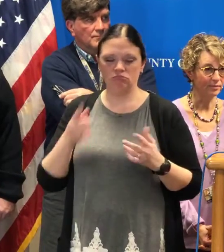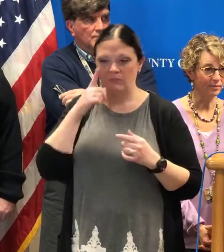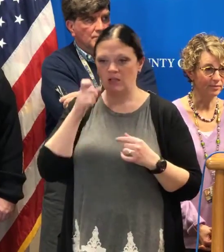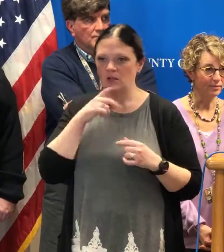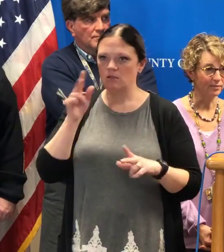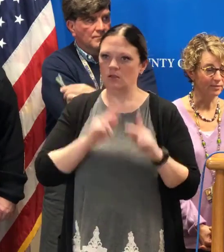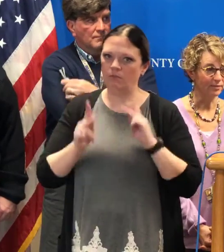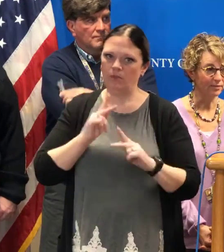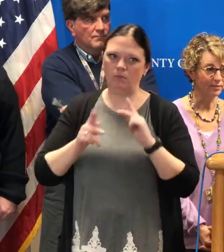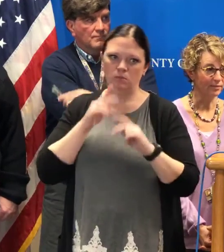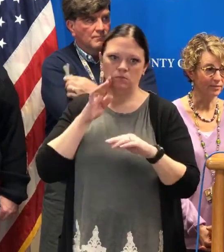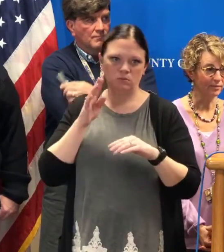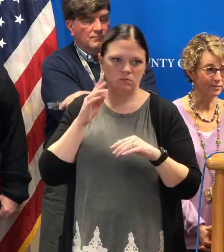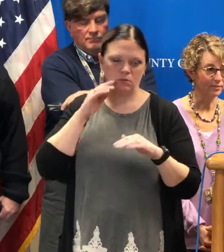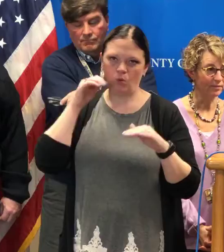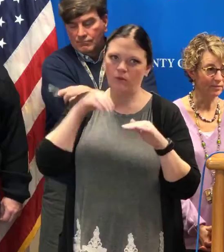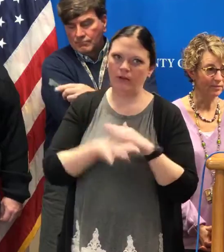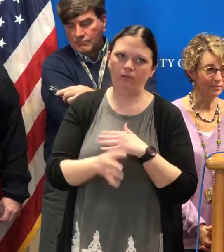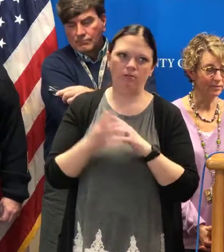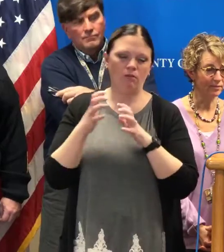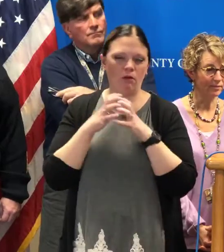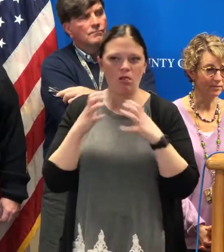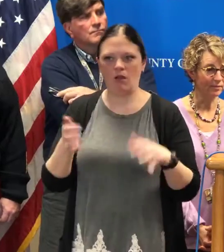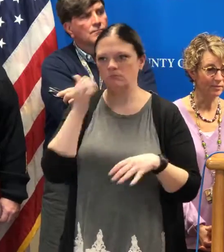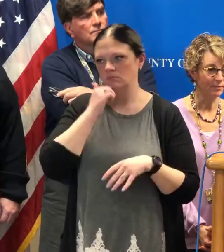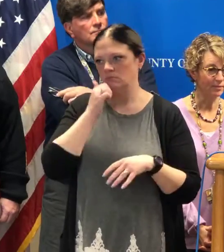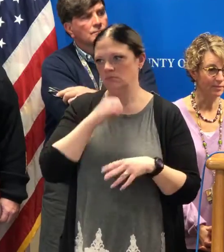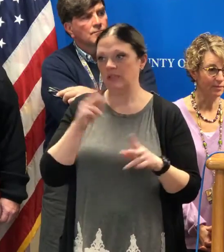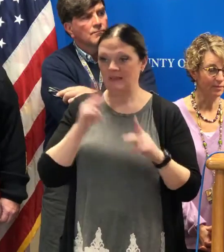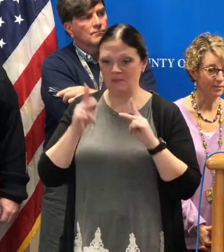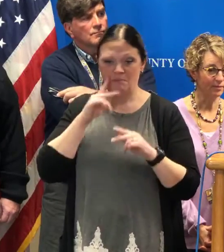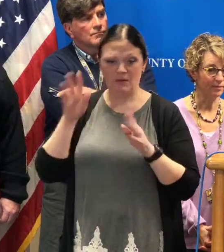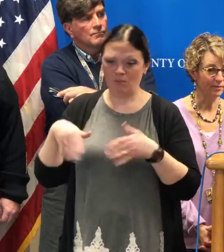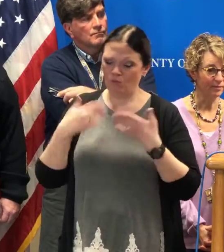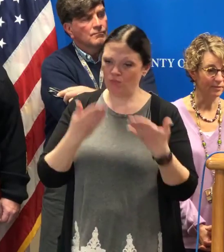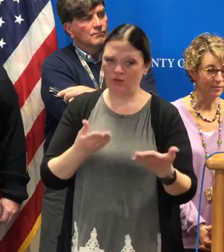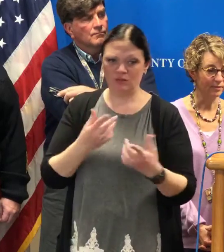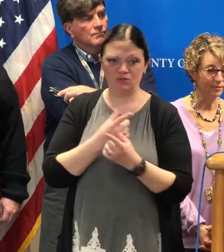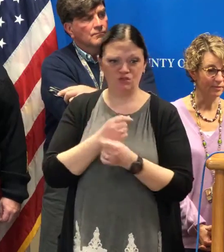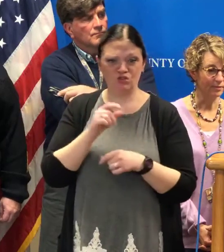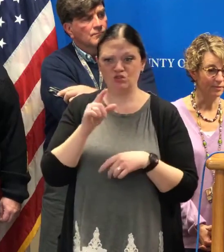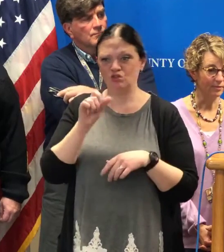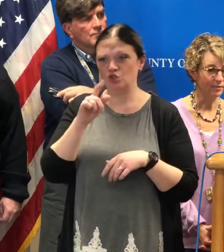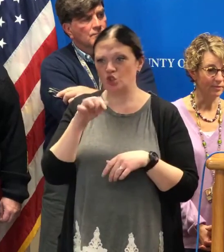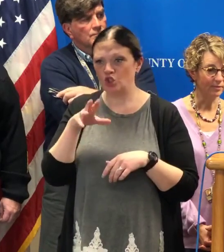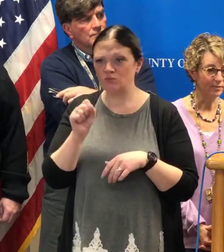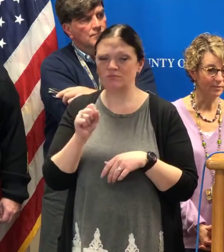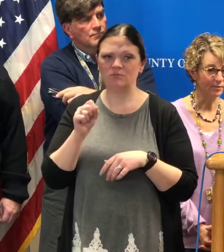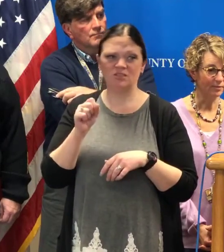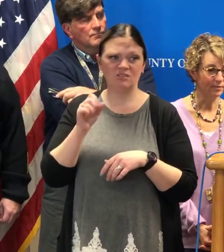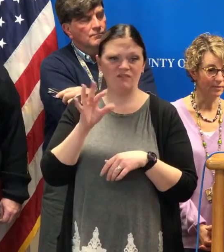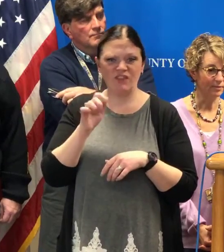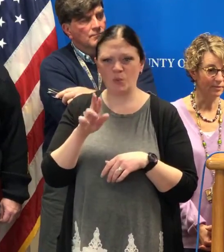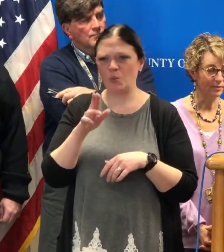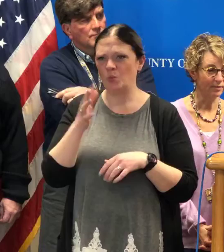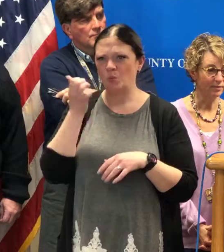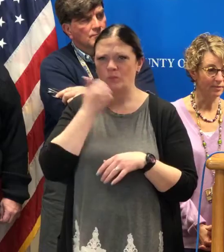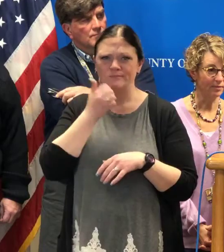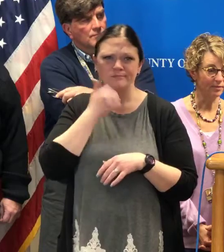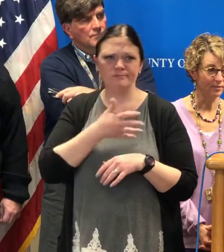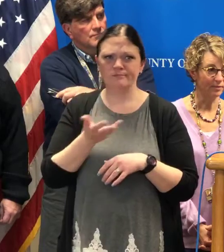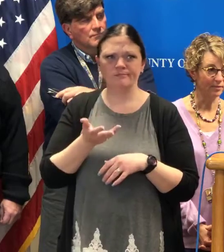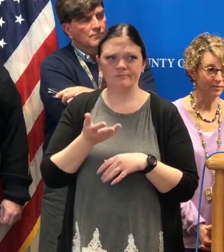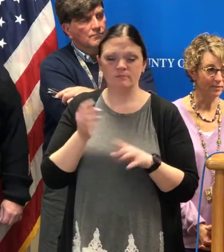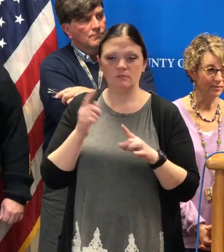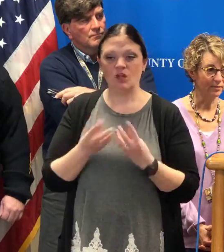in on a daily basis, and we are aware that the public does come in with germs and flu and so forth. But there's